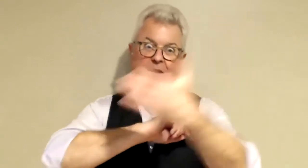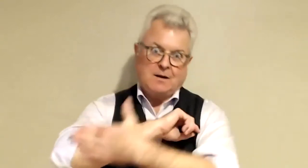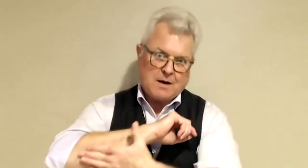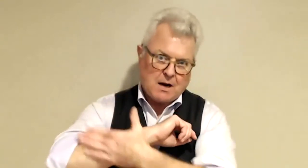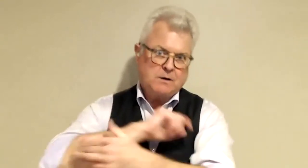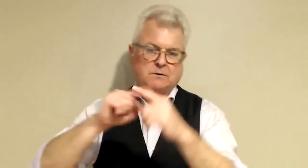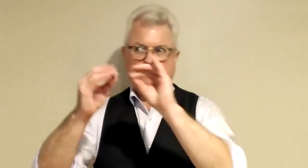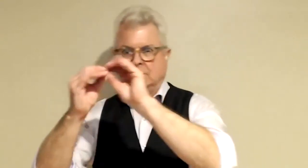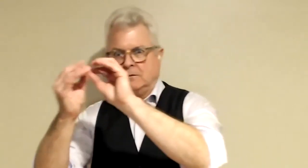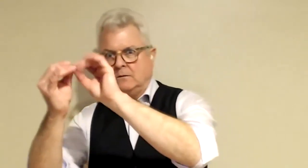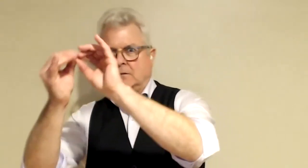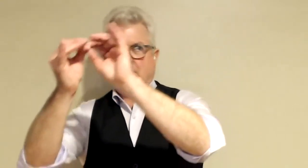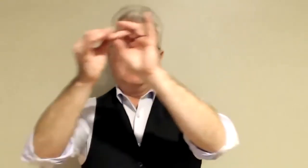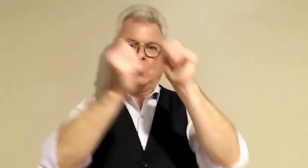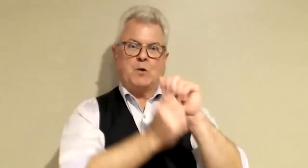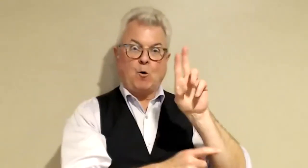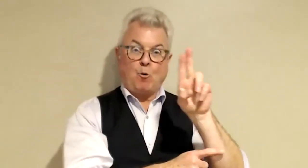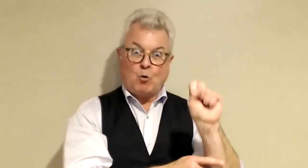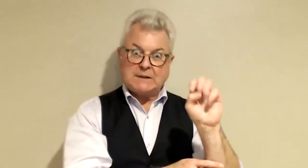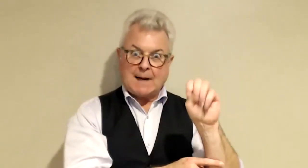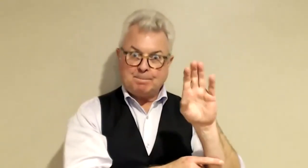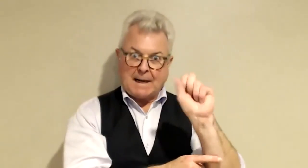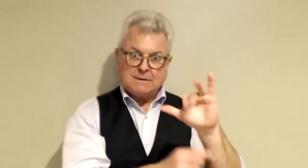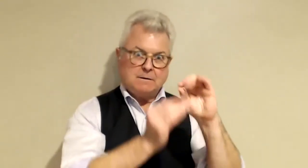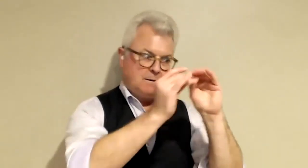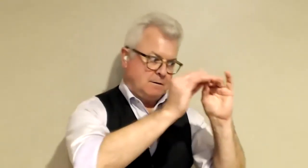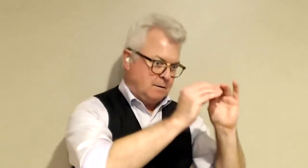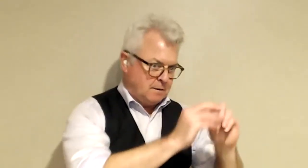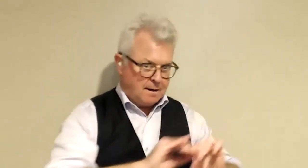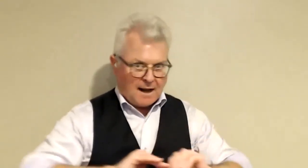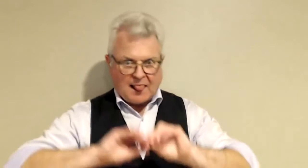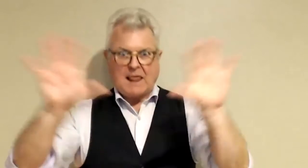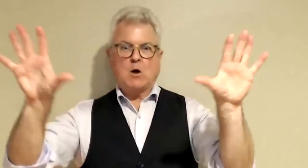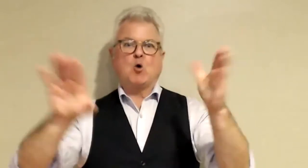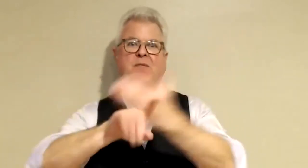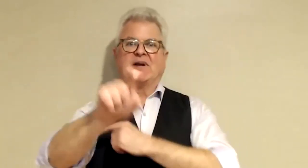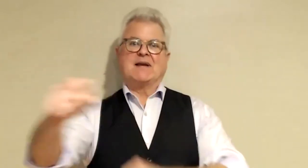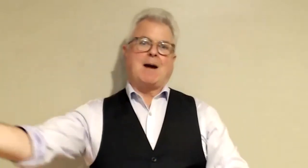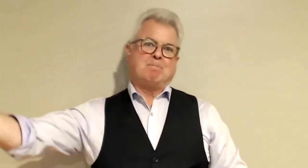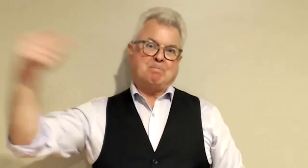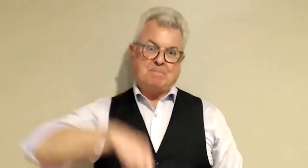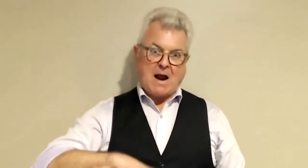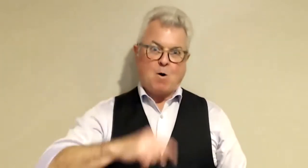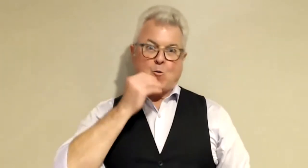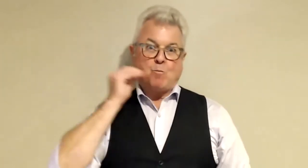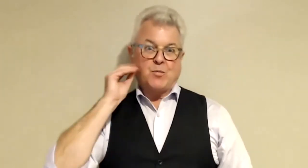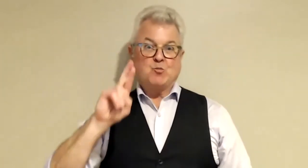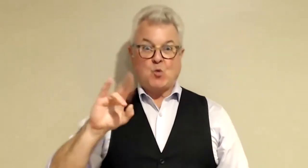other problems where it would be more difficult to come back into the country without these required documents.